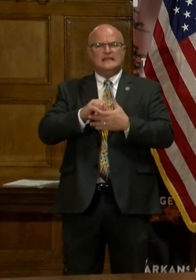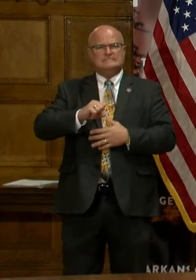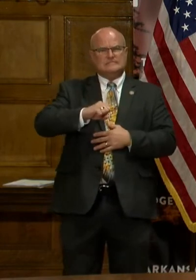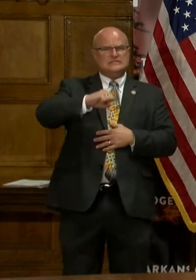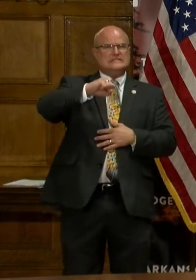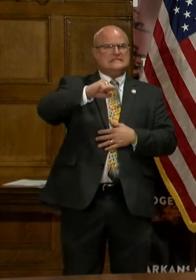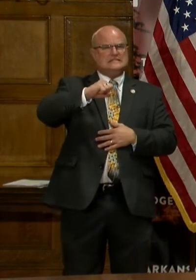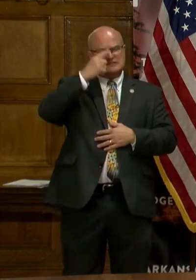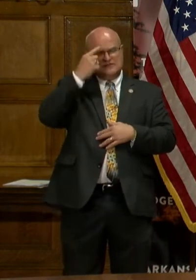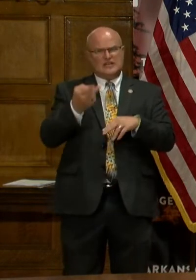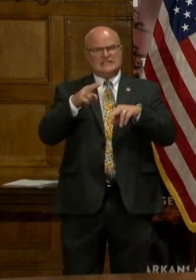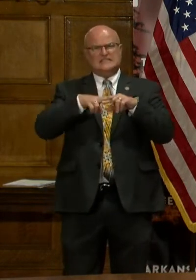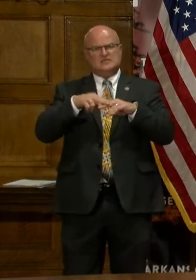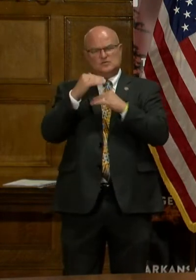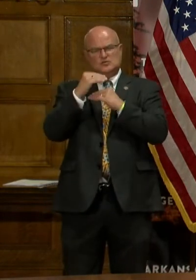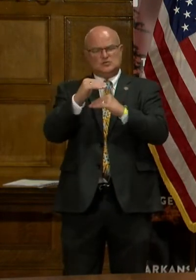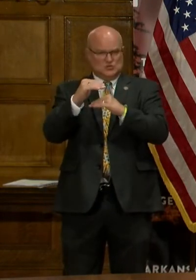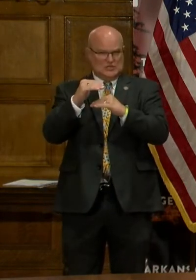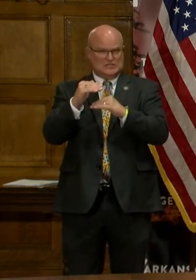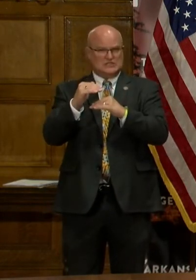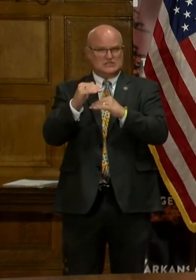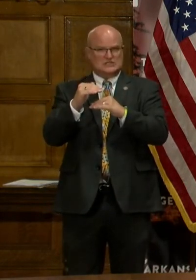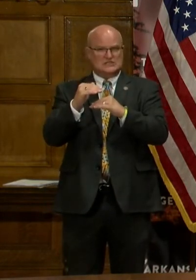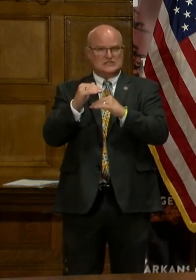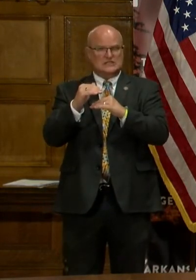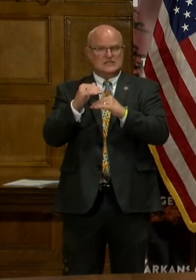resistance to additional restrictions or